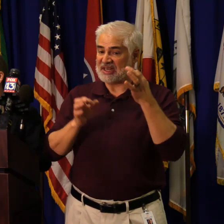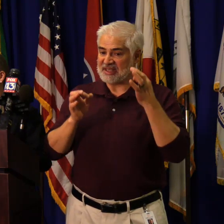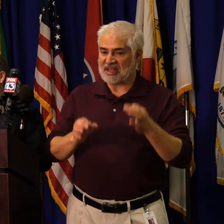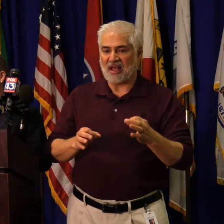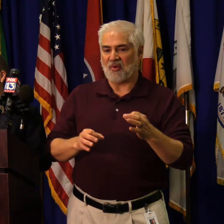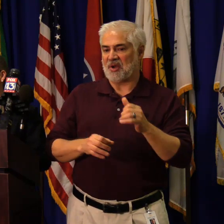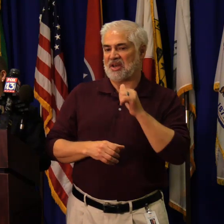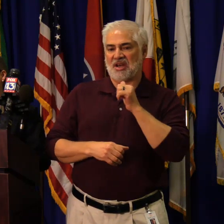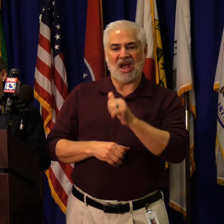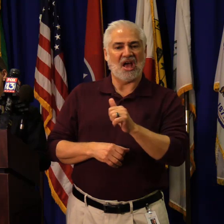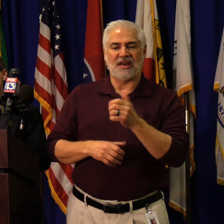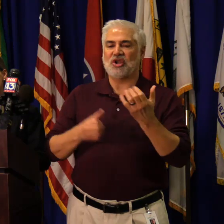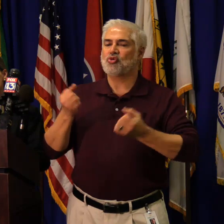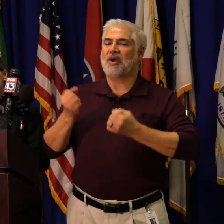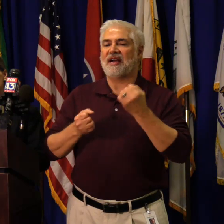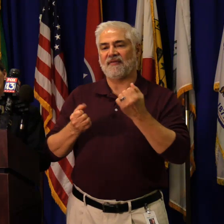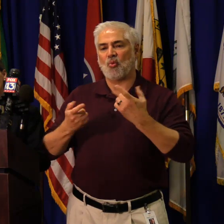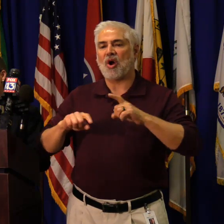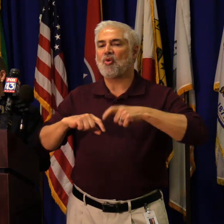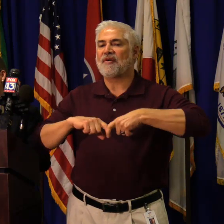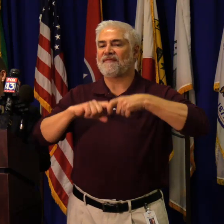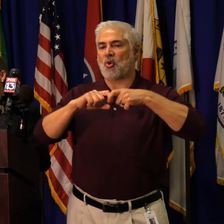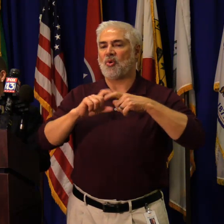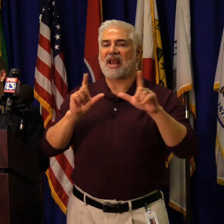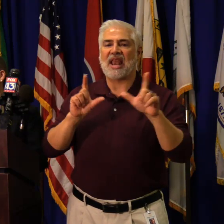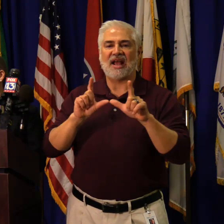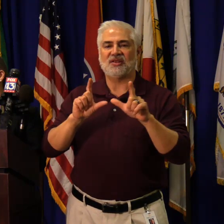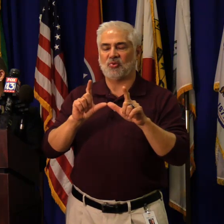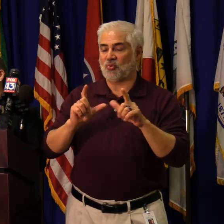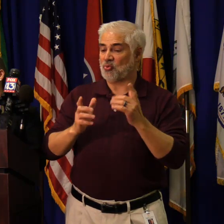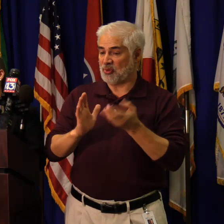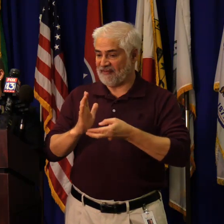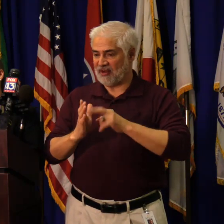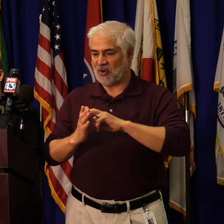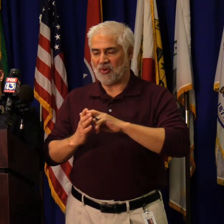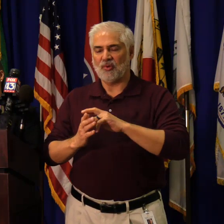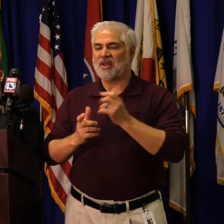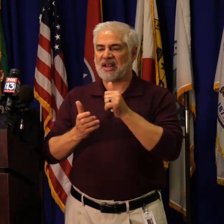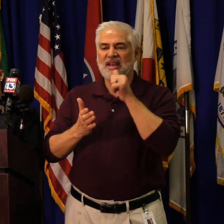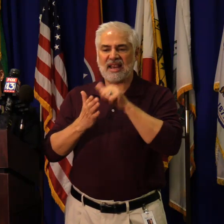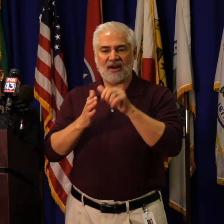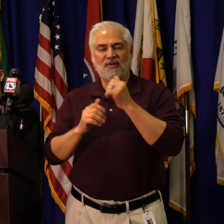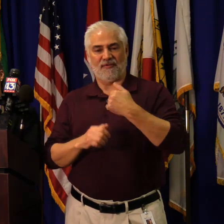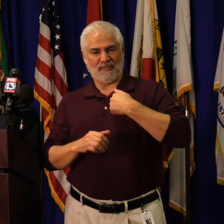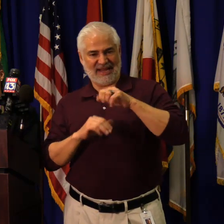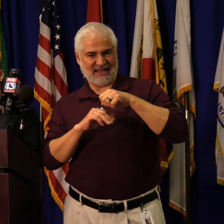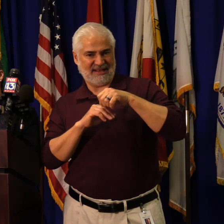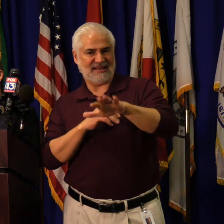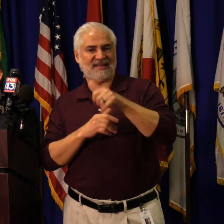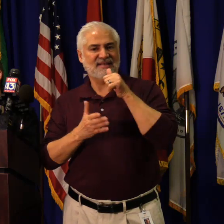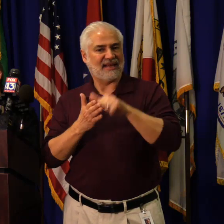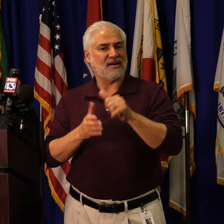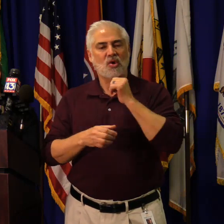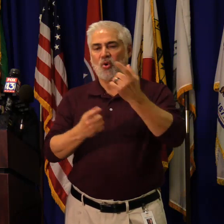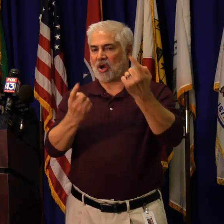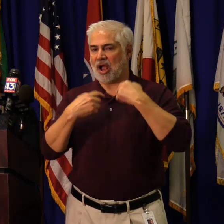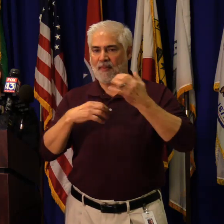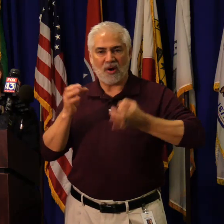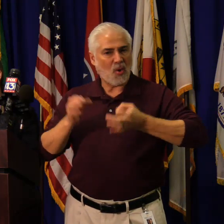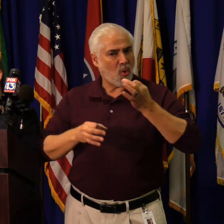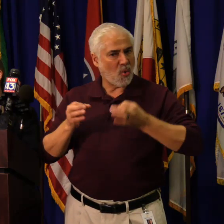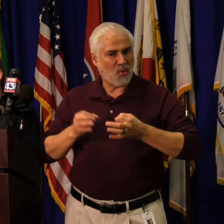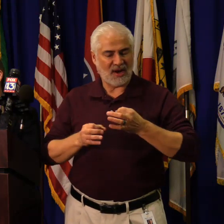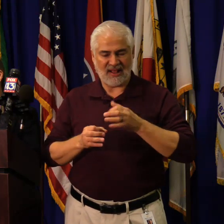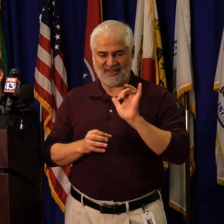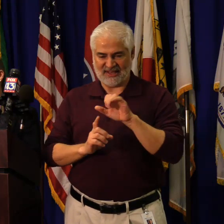on revoked is a good example of that. If we've reviewed it, we're not going to prosecute it, they're getting letters from me. A letter that says, do not come back to court.